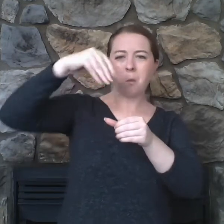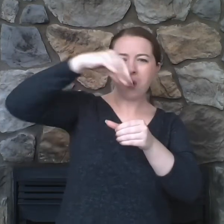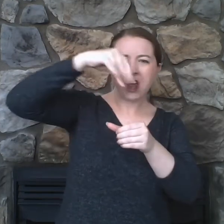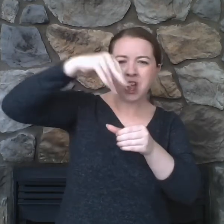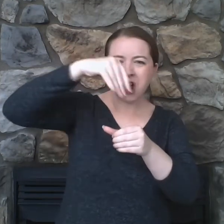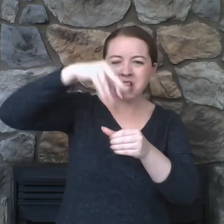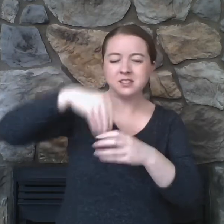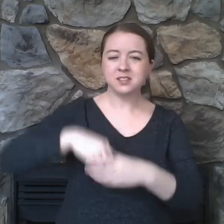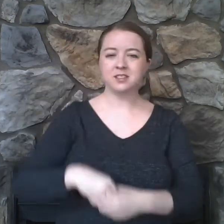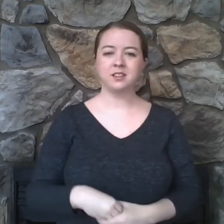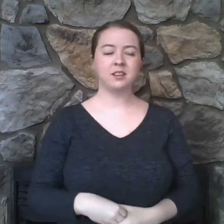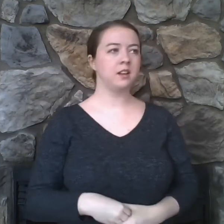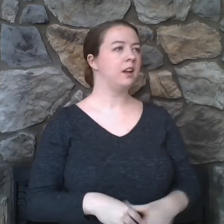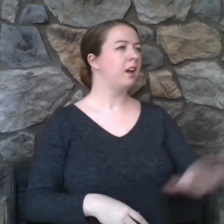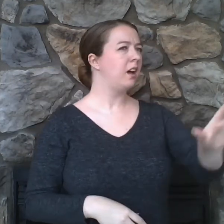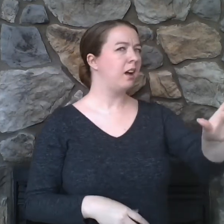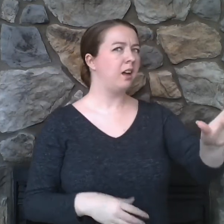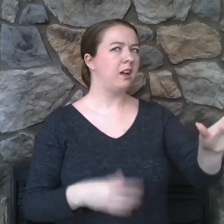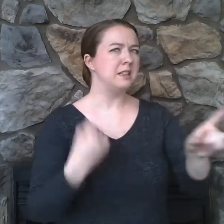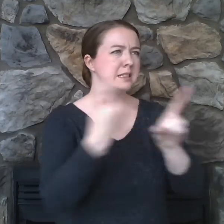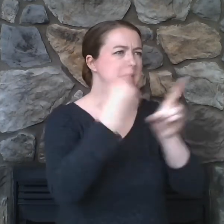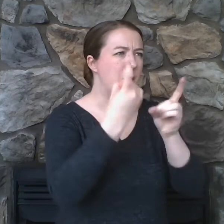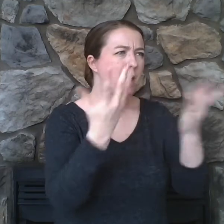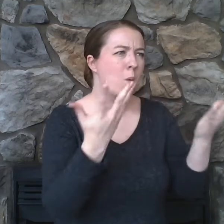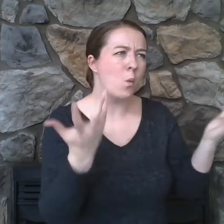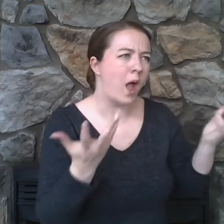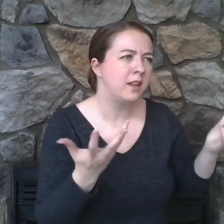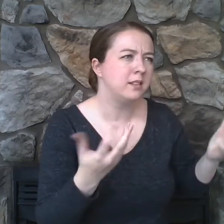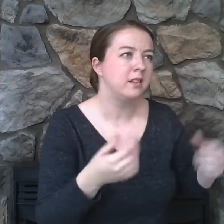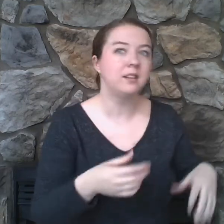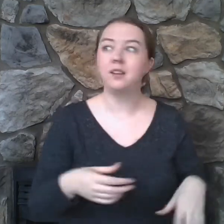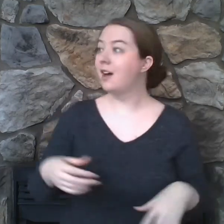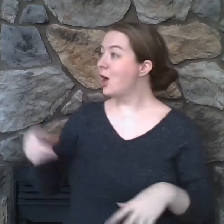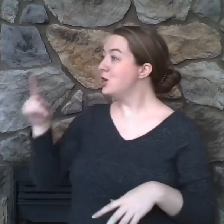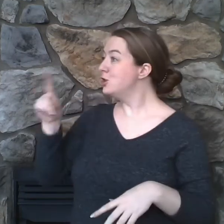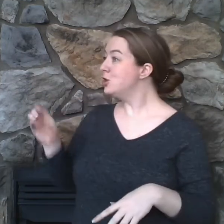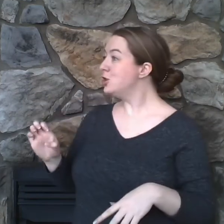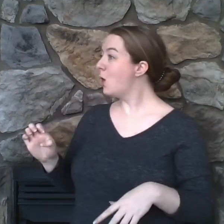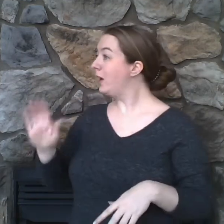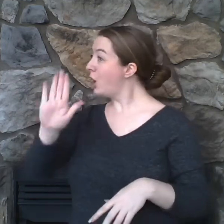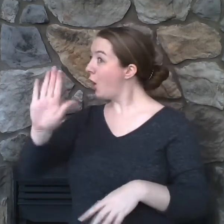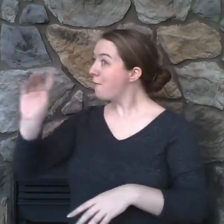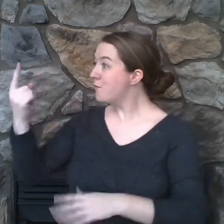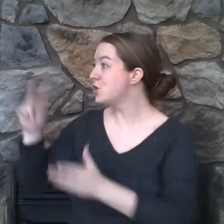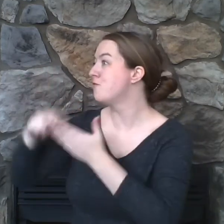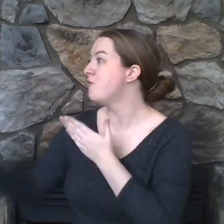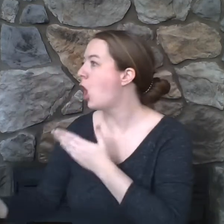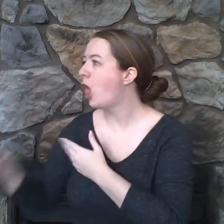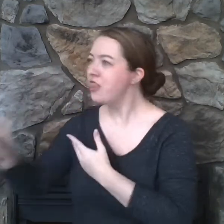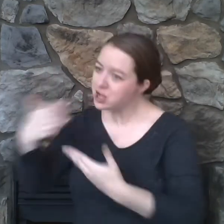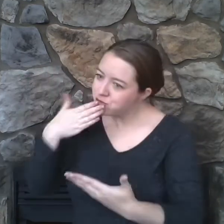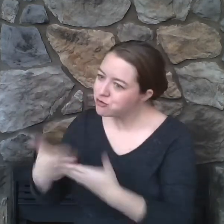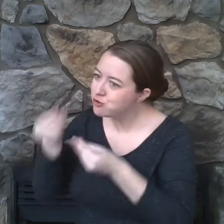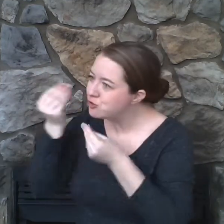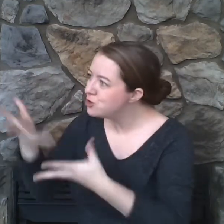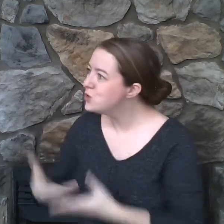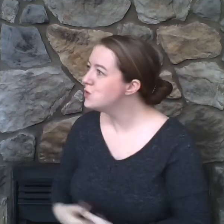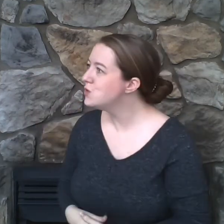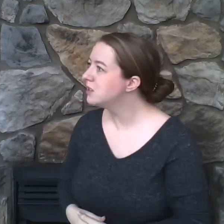are we celebrating? Asked Zoe's brother. Zoe's first fall, said Zoe's mom. It's good